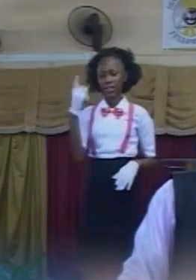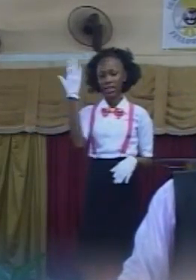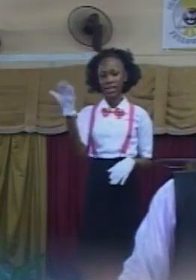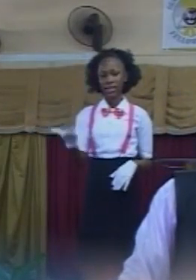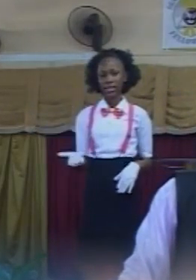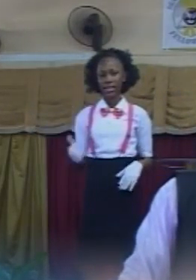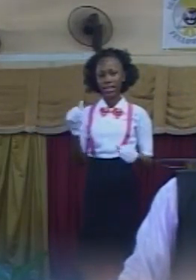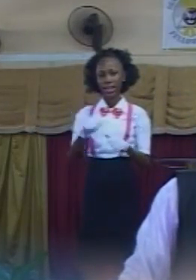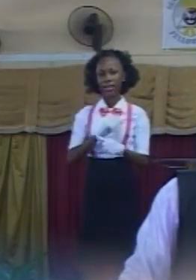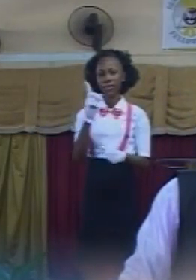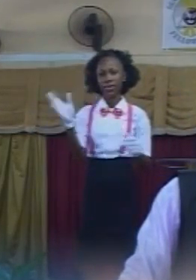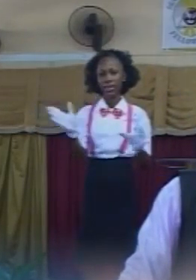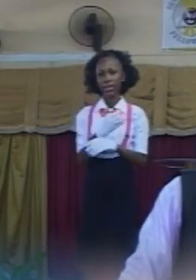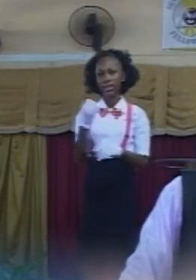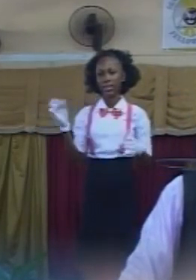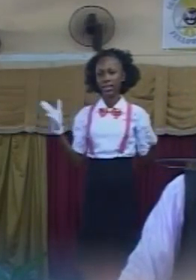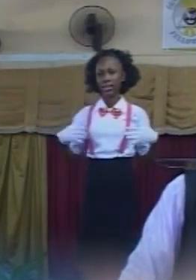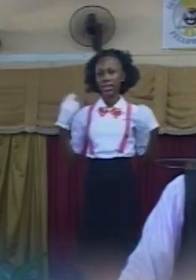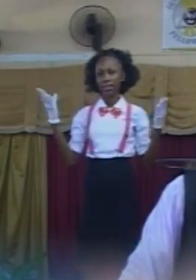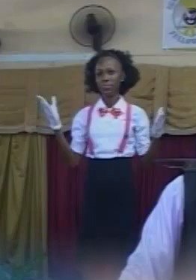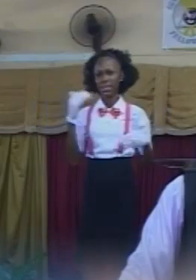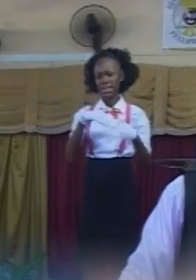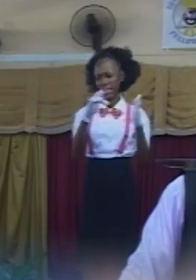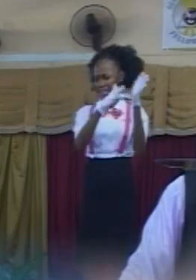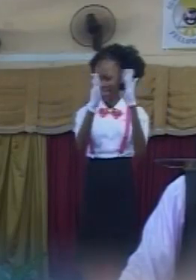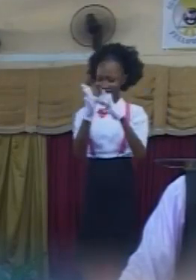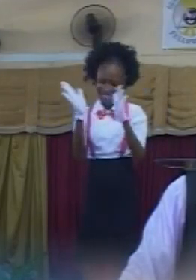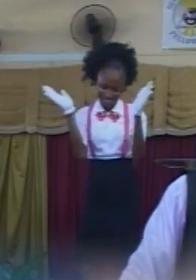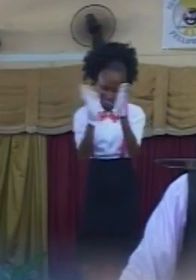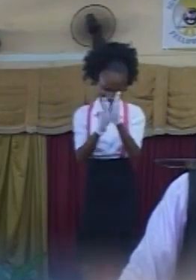Everybody get happy in Jesus, but the body that I get holy.